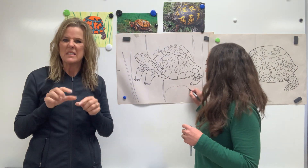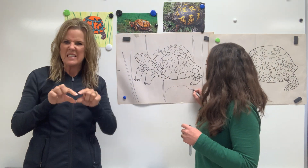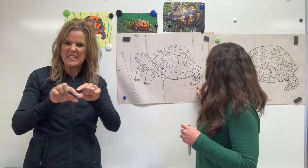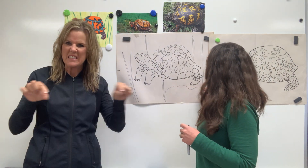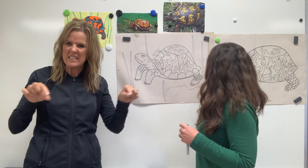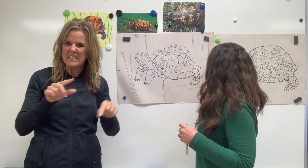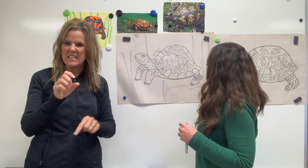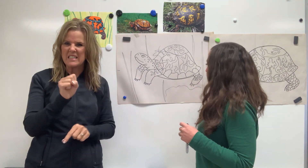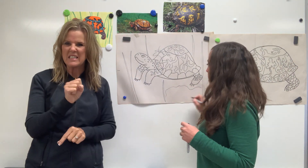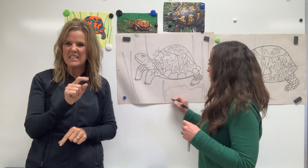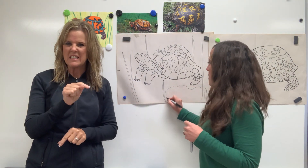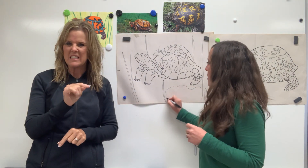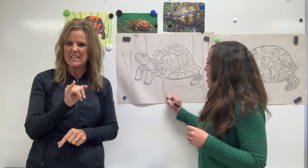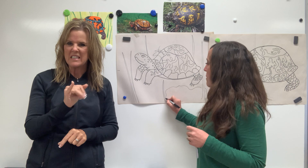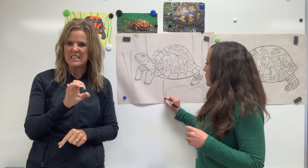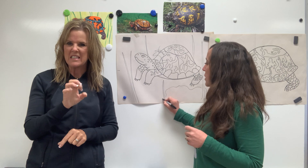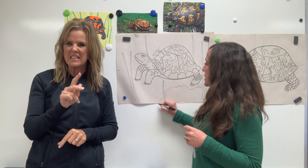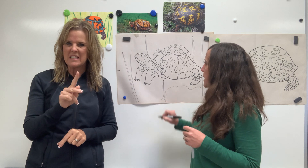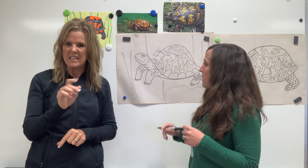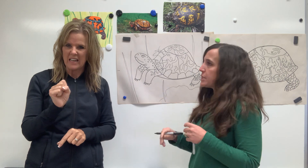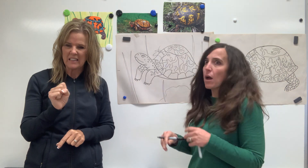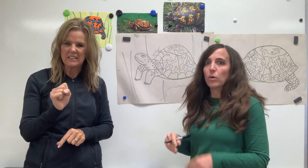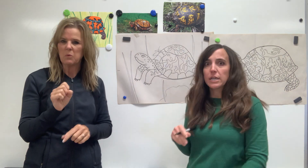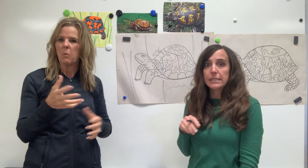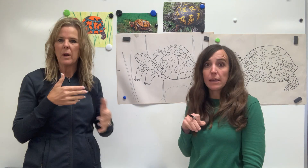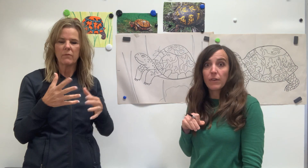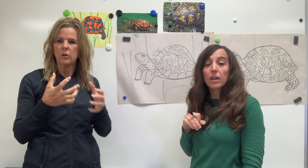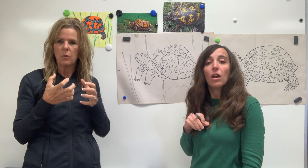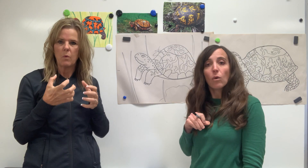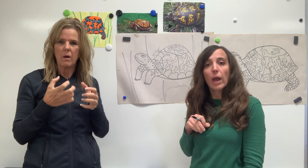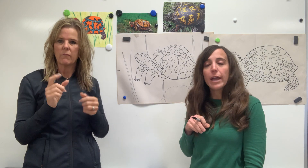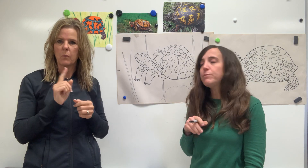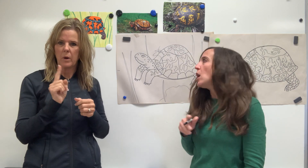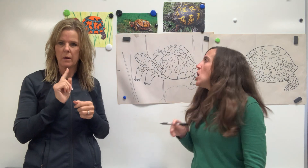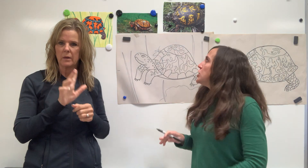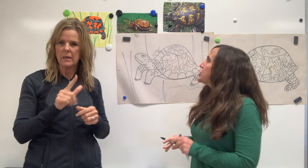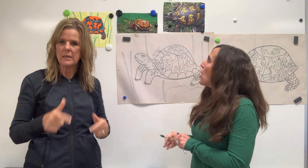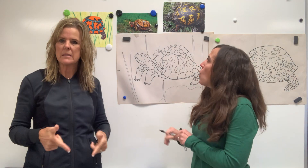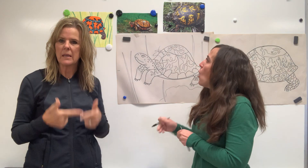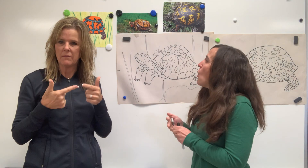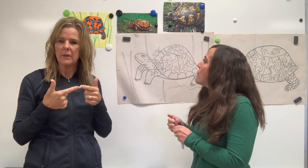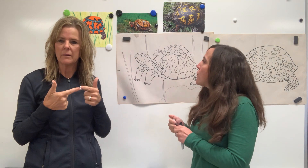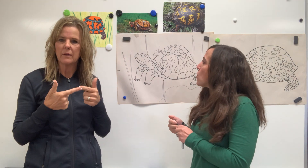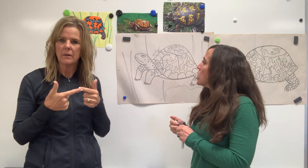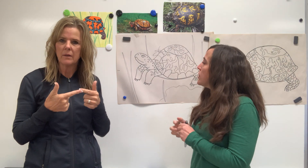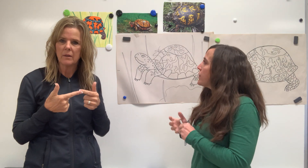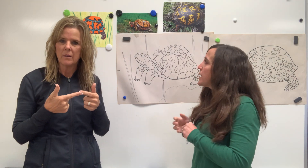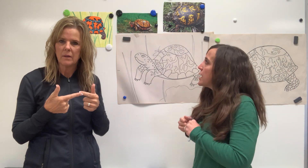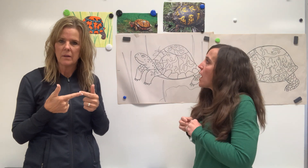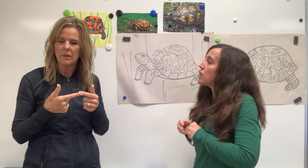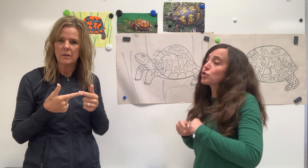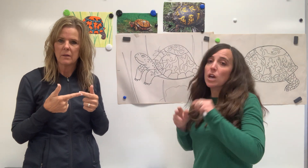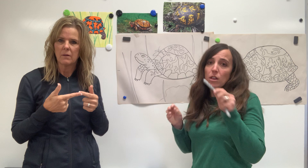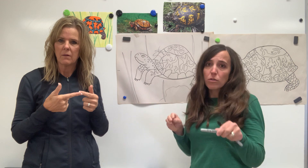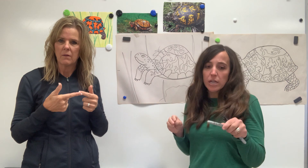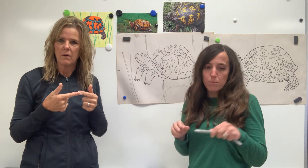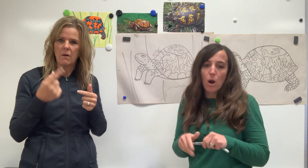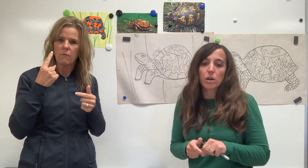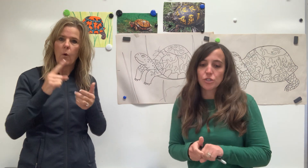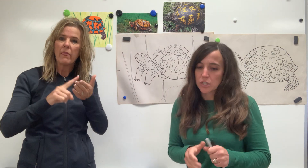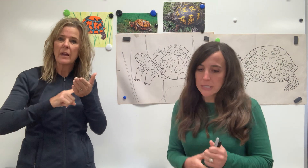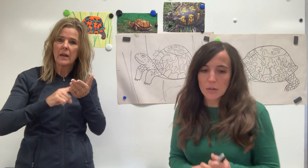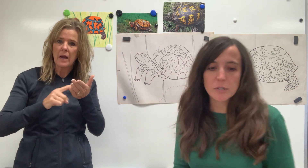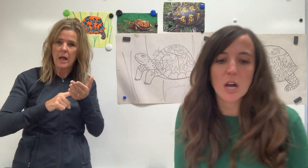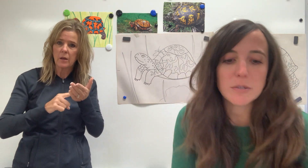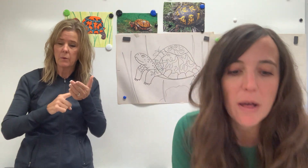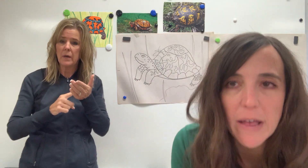you want for him, for his habitat where he's living, okay? So for the coloring in